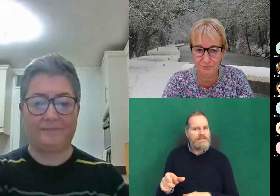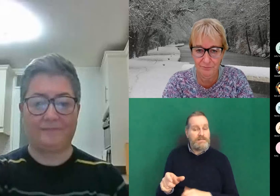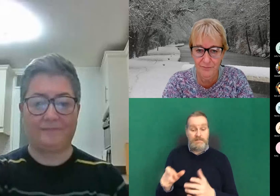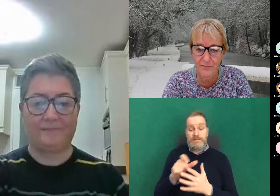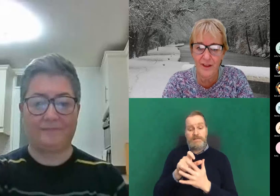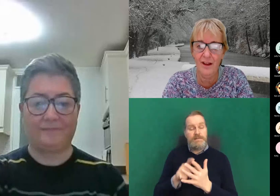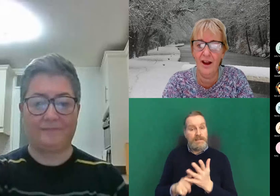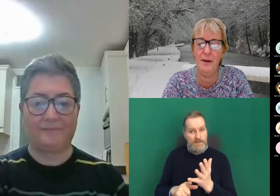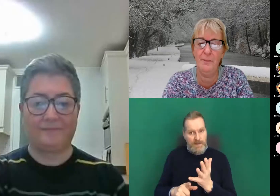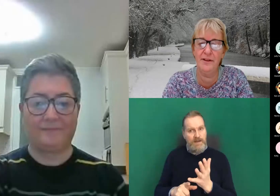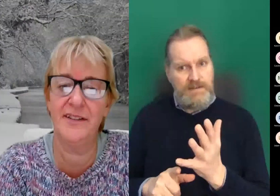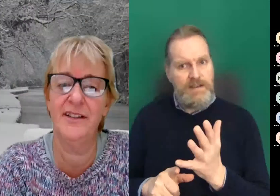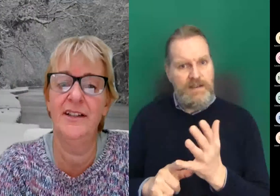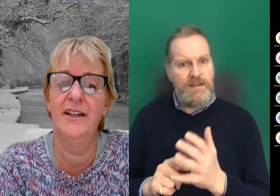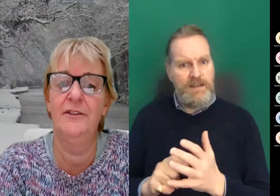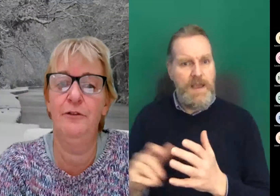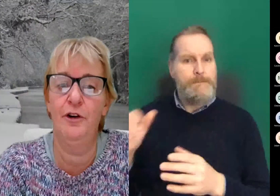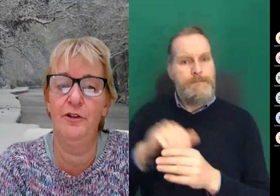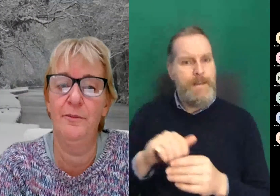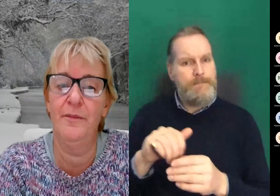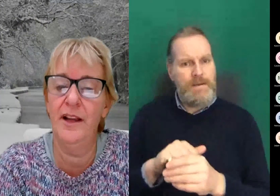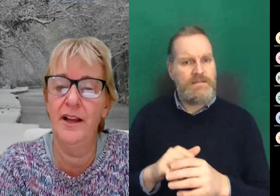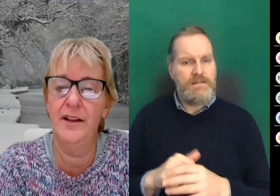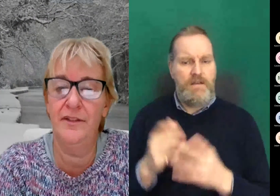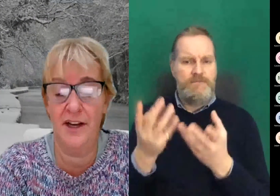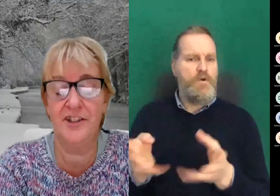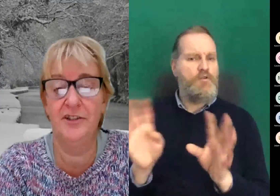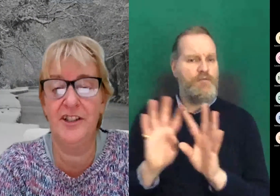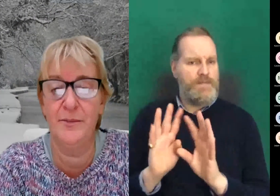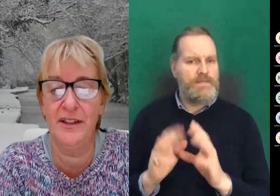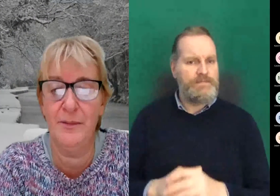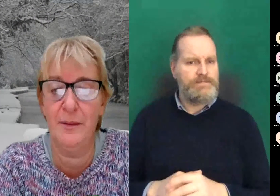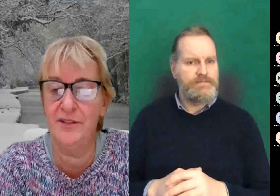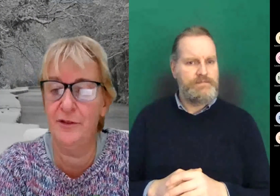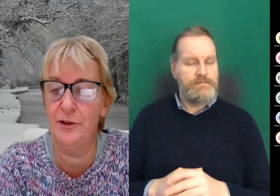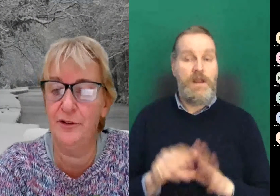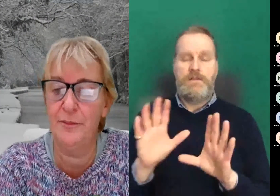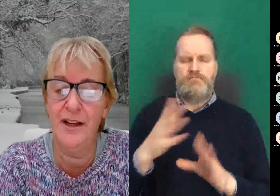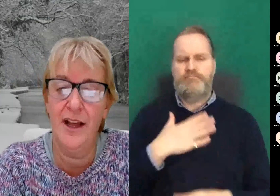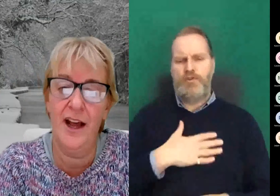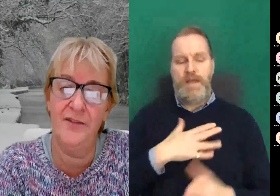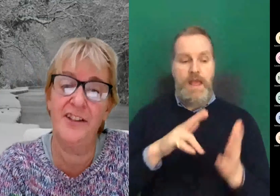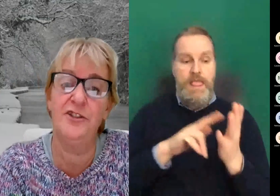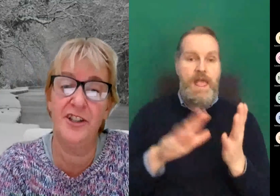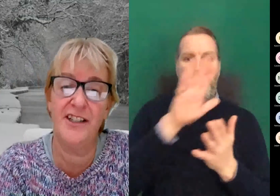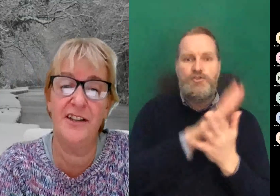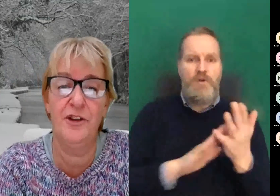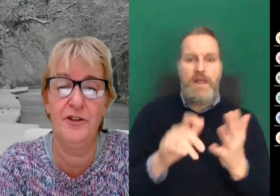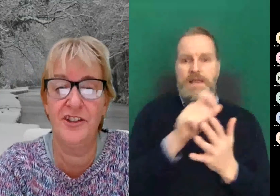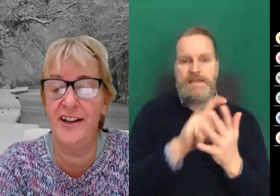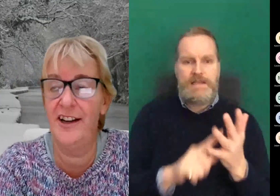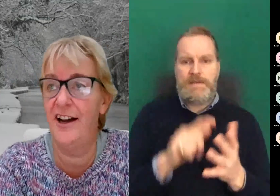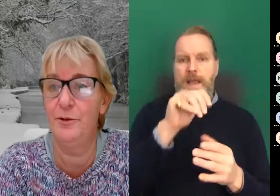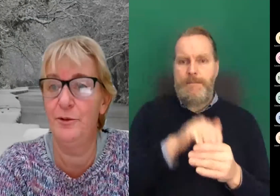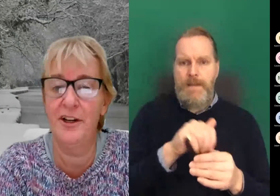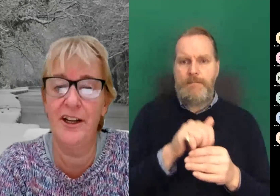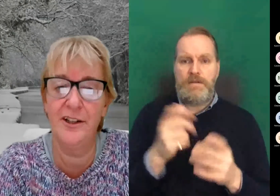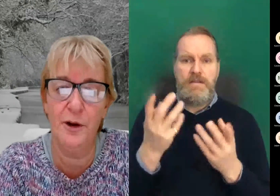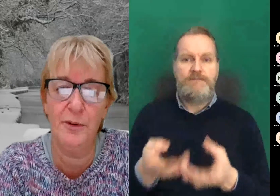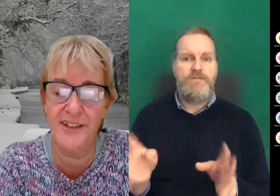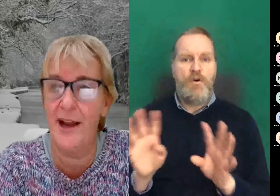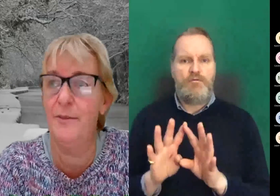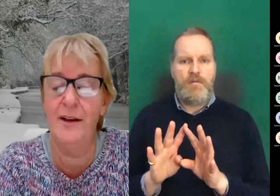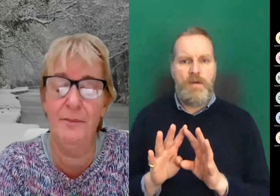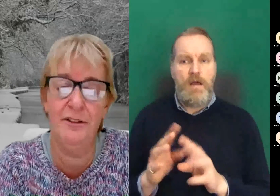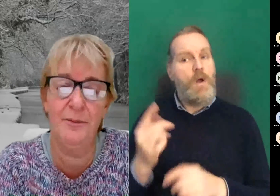Disability Members Forum, the National Disability Members Forum. That's not to say that the others aren't hard working